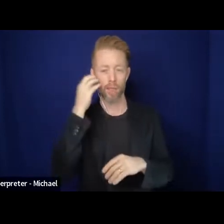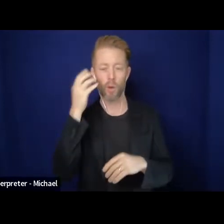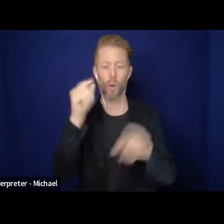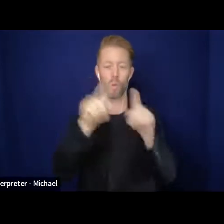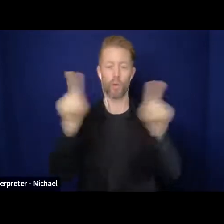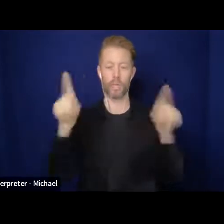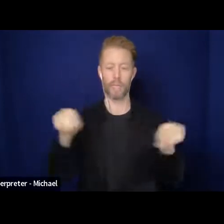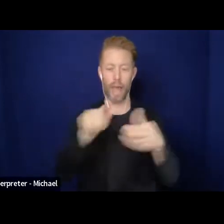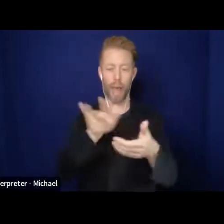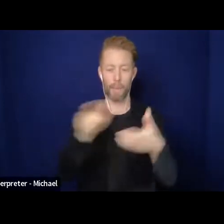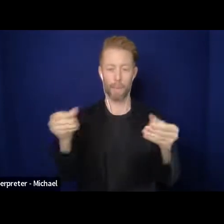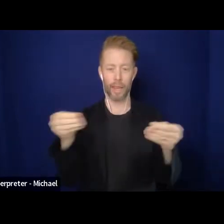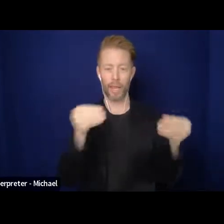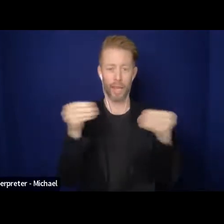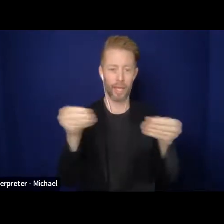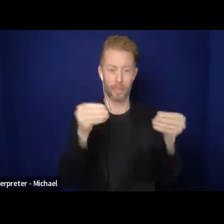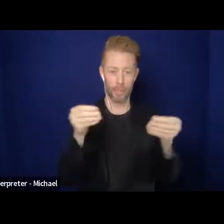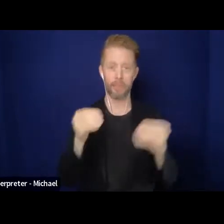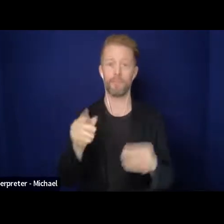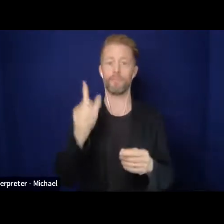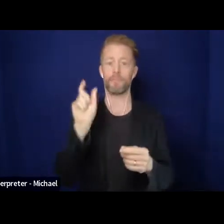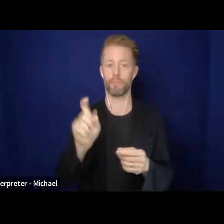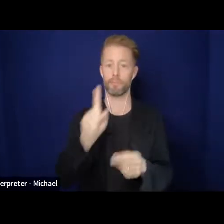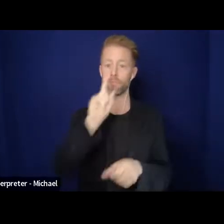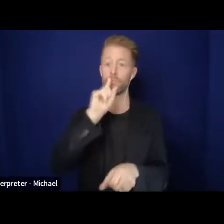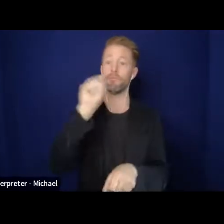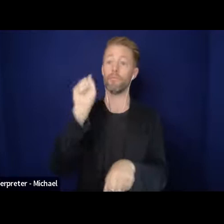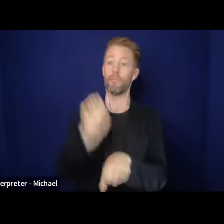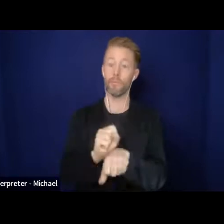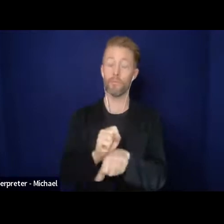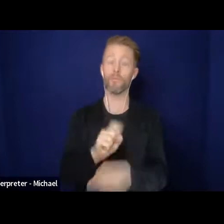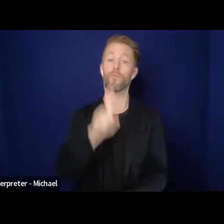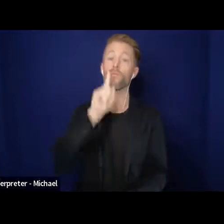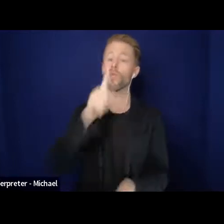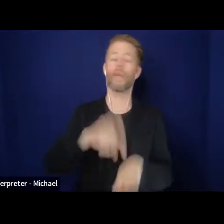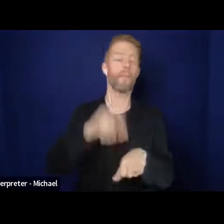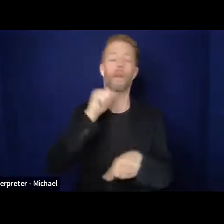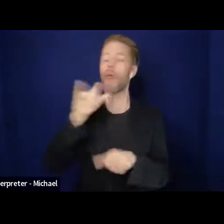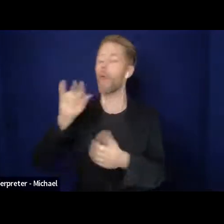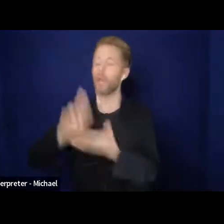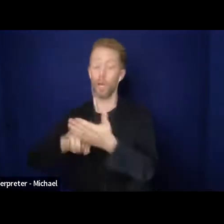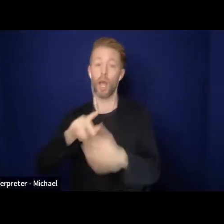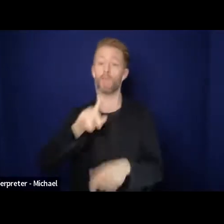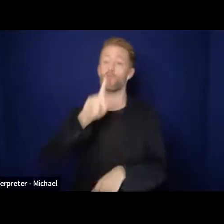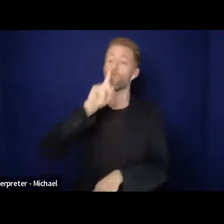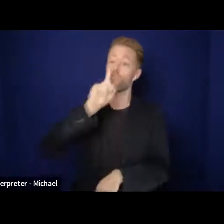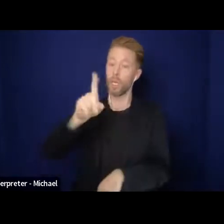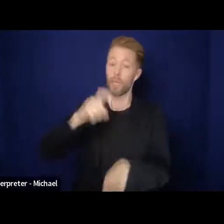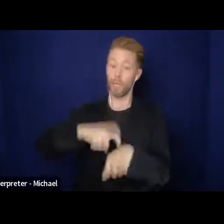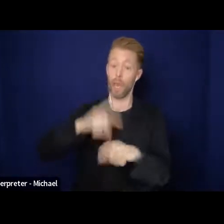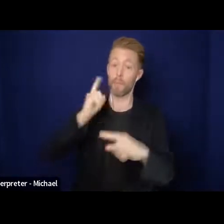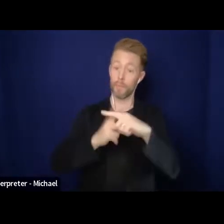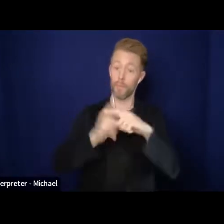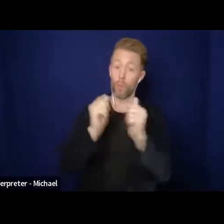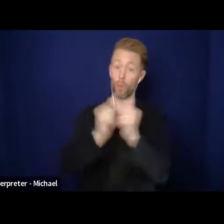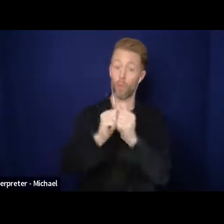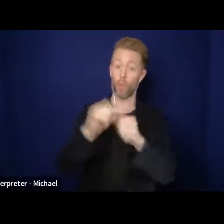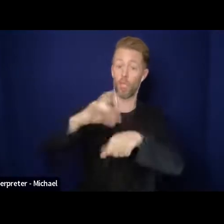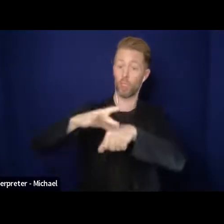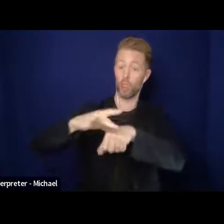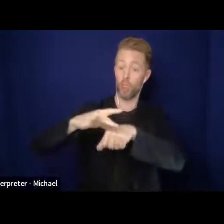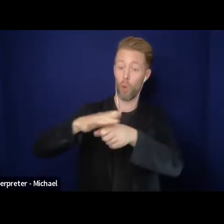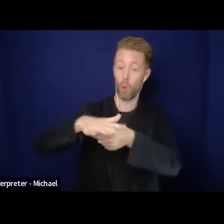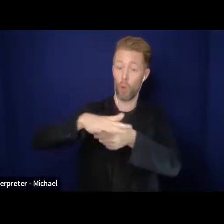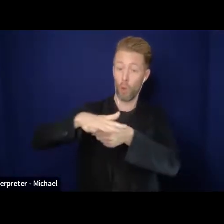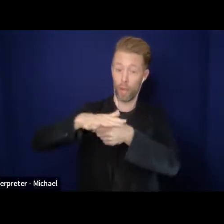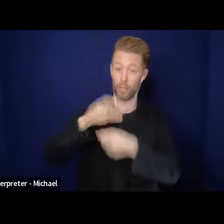to actually verify in real time, often with geolocation services, that the worker is